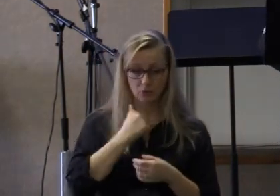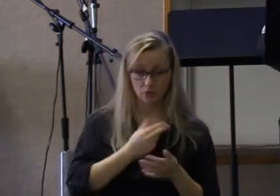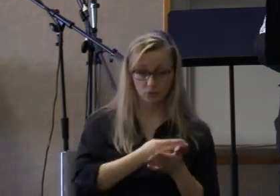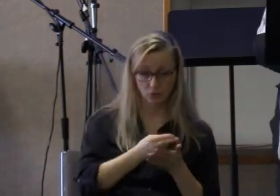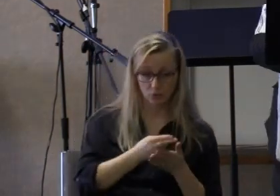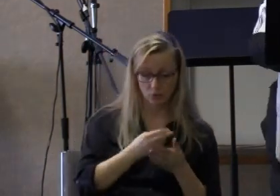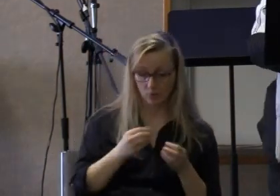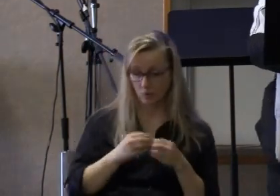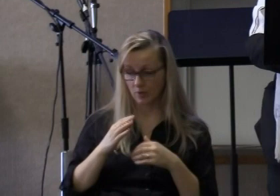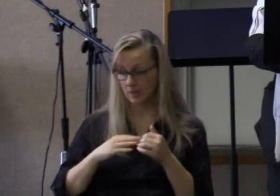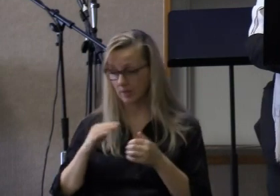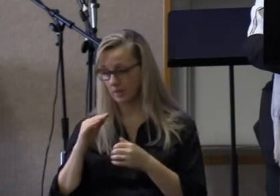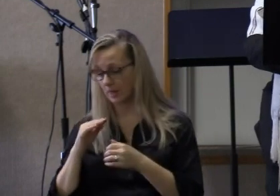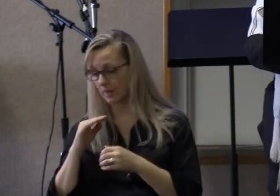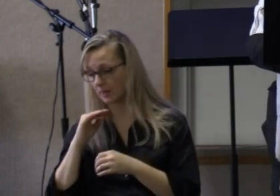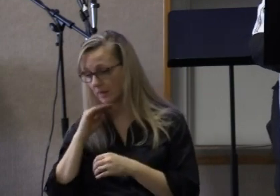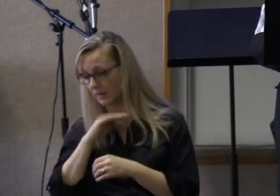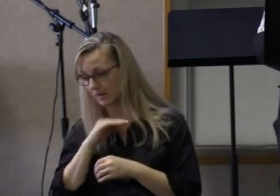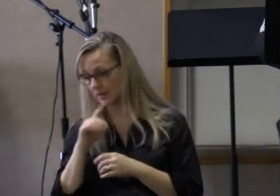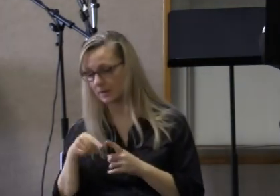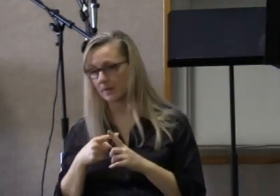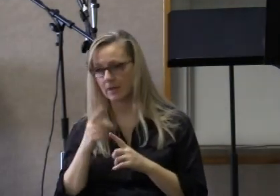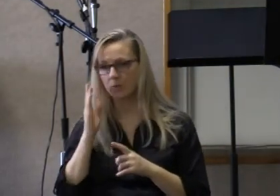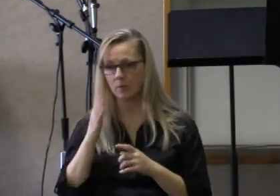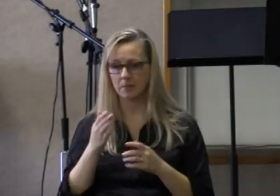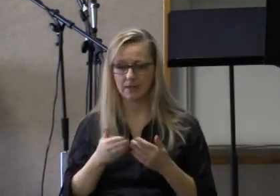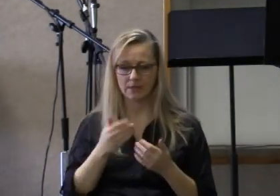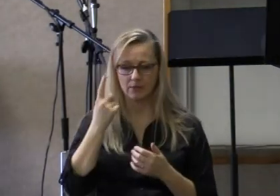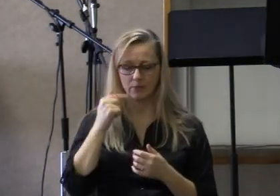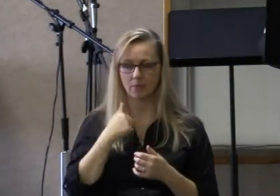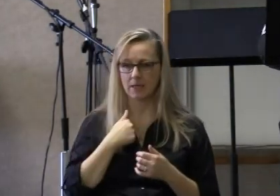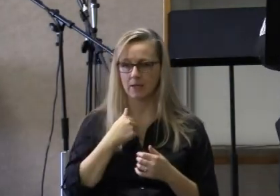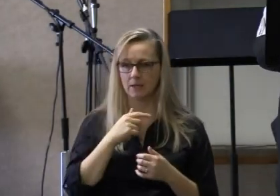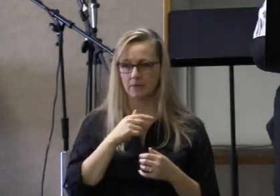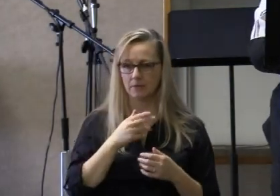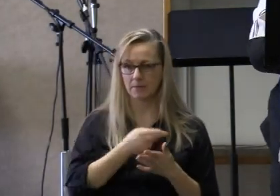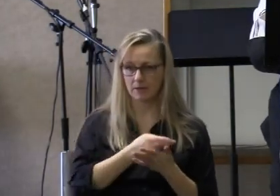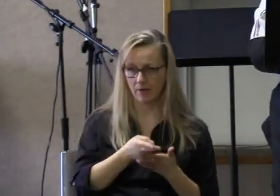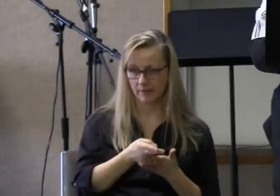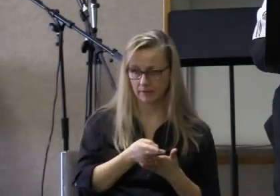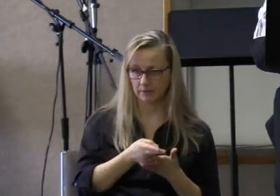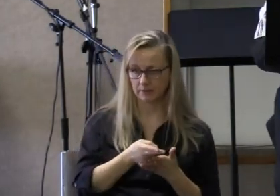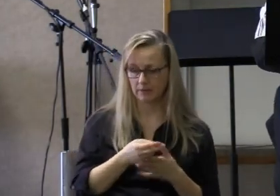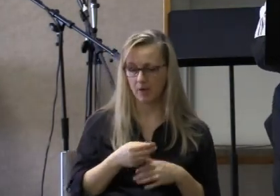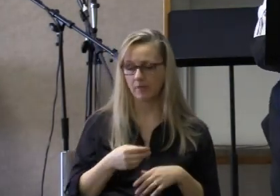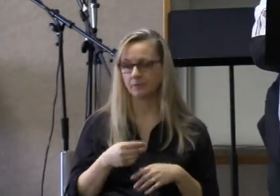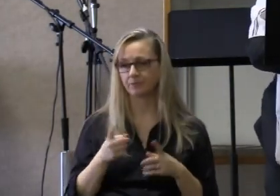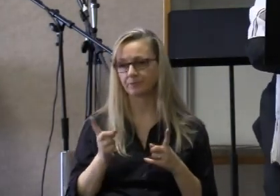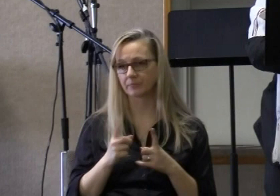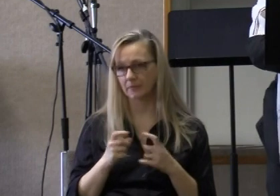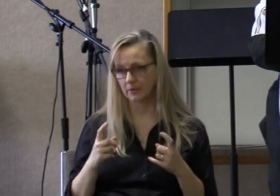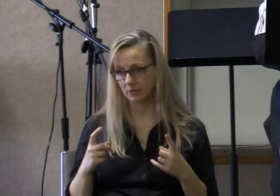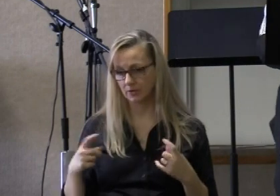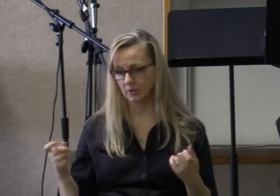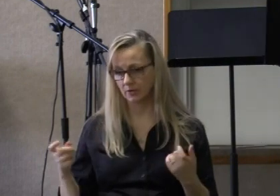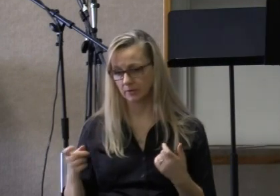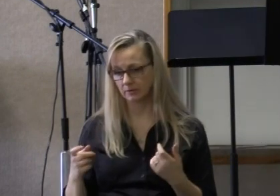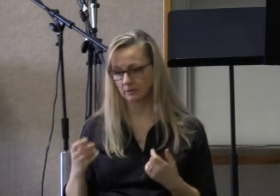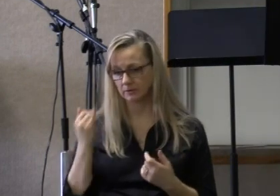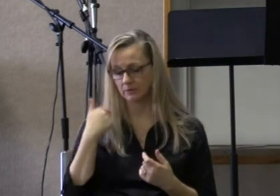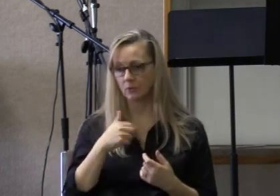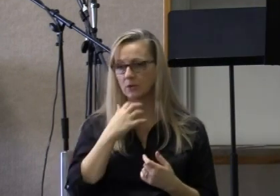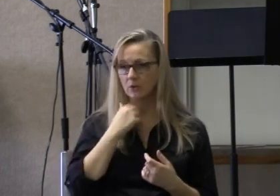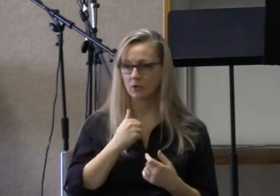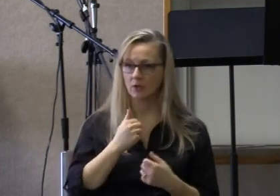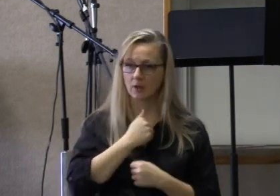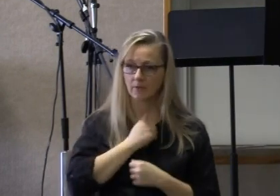to be truthful. If honesty is more important to me than stealing, it will be easier to choose not to steal. If we